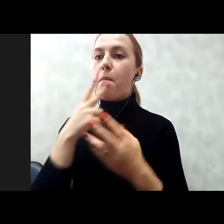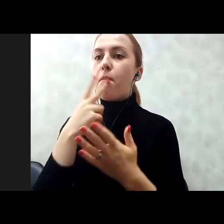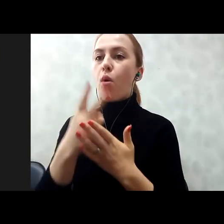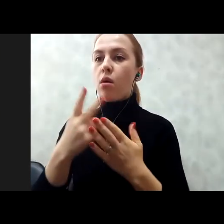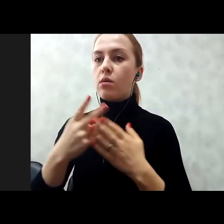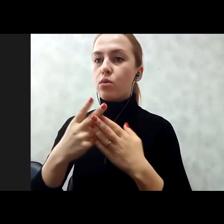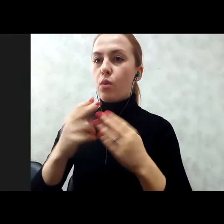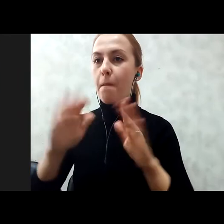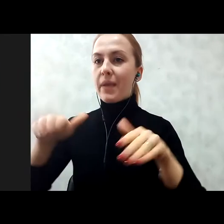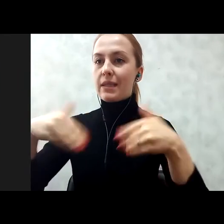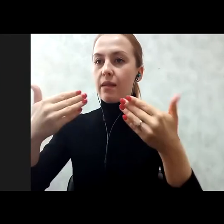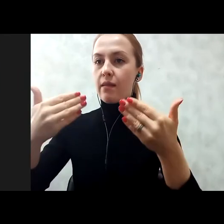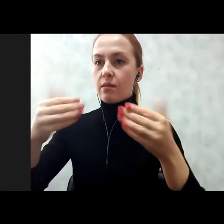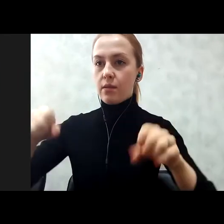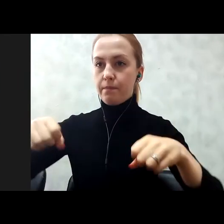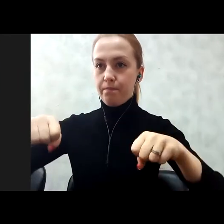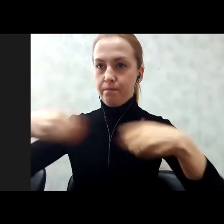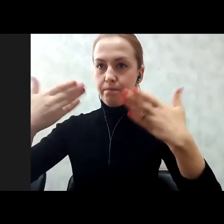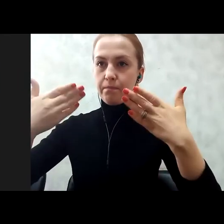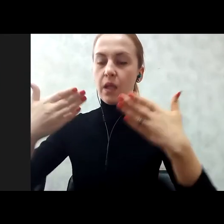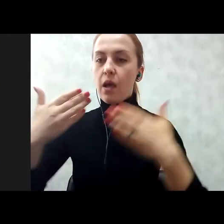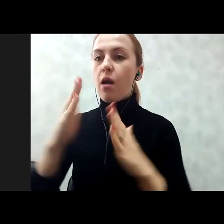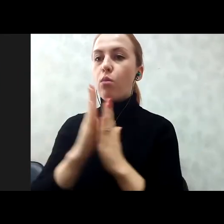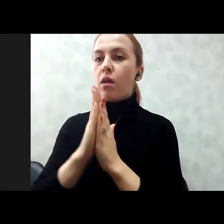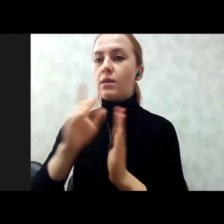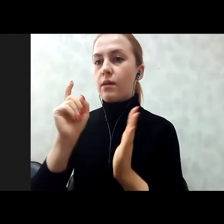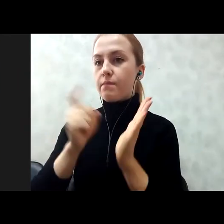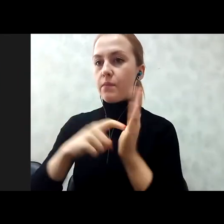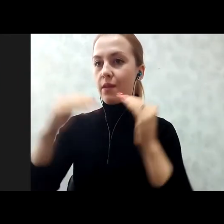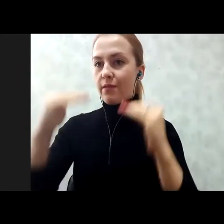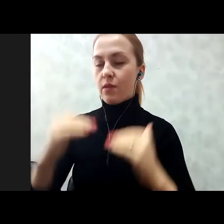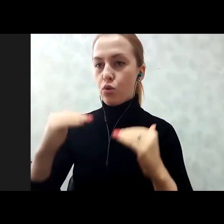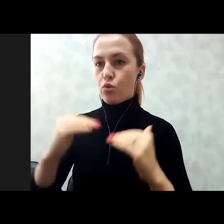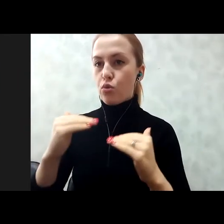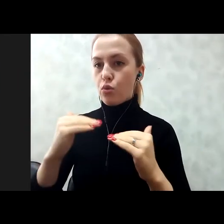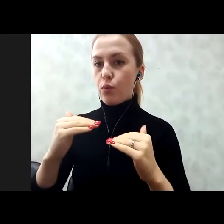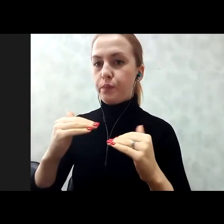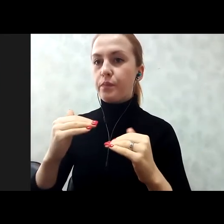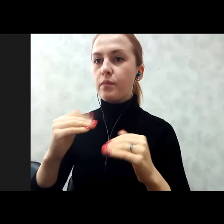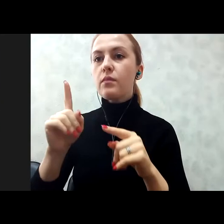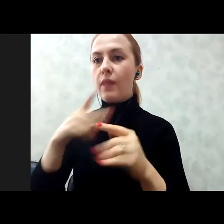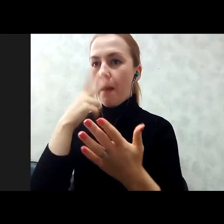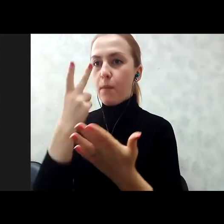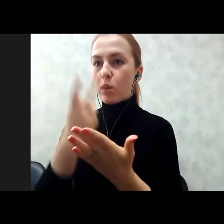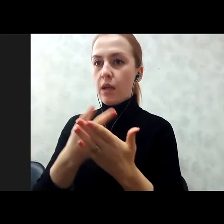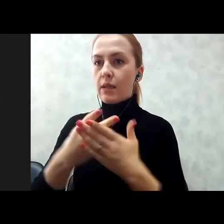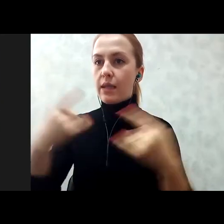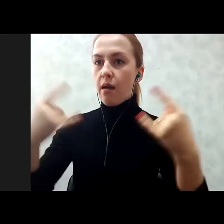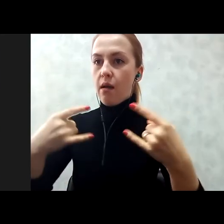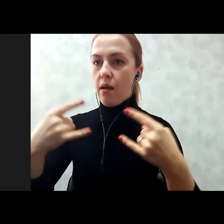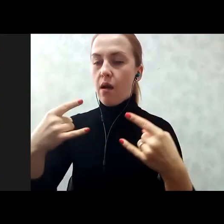If you have slides to show, please click